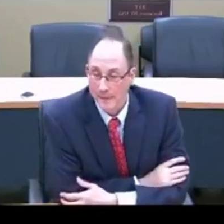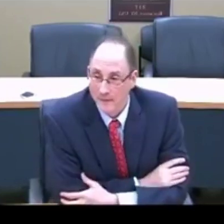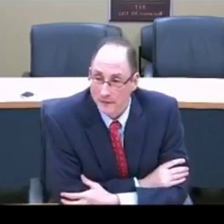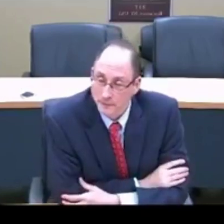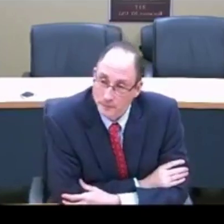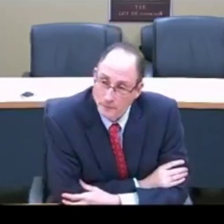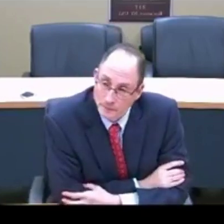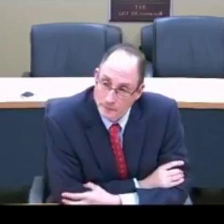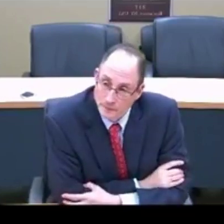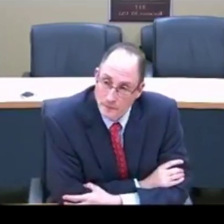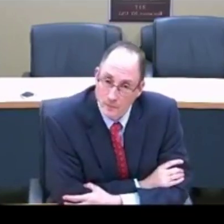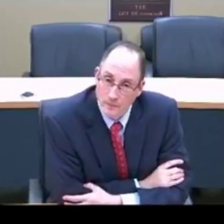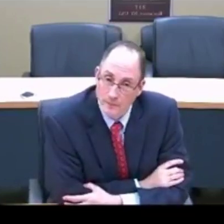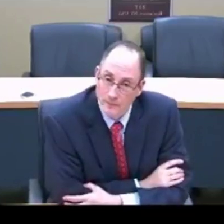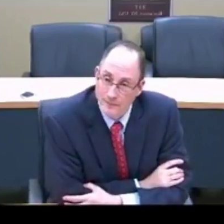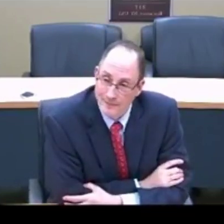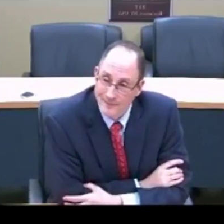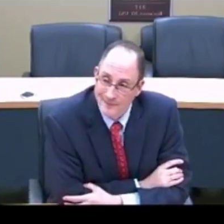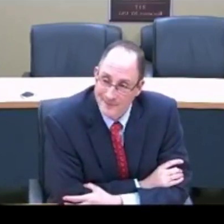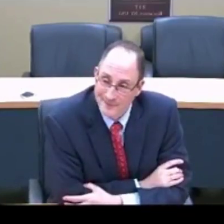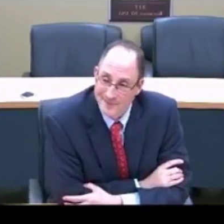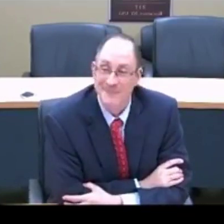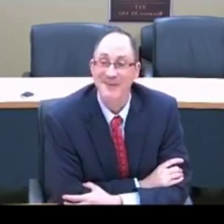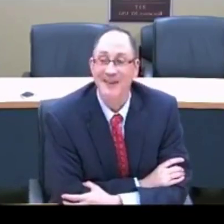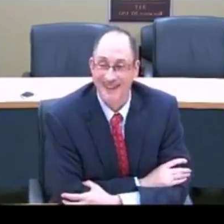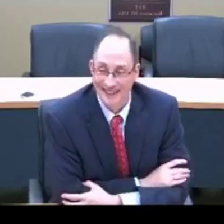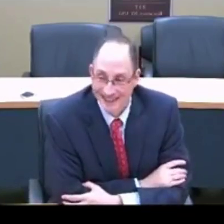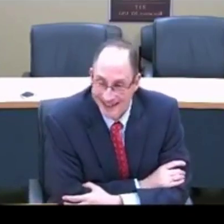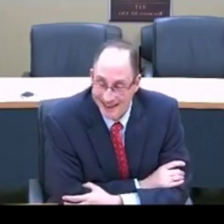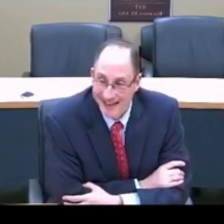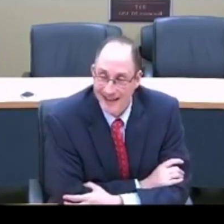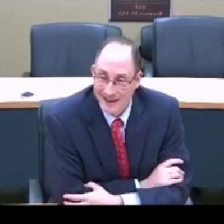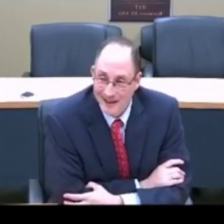So, thank you so much. I'm learning so much from this. So, thank you, John.